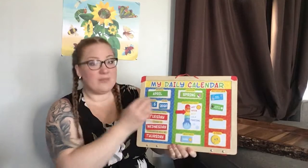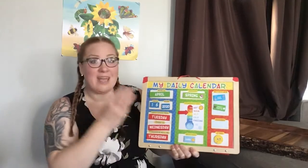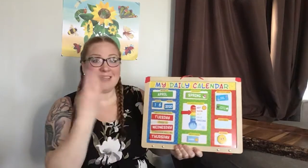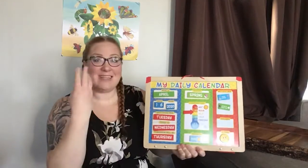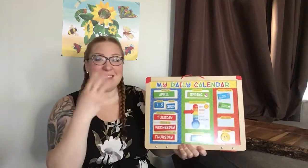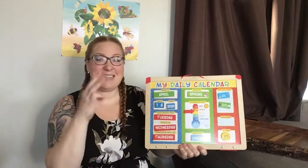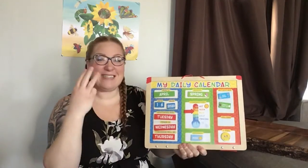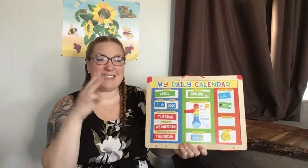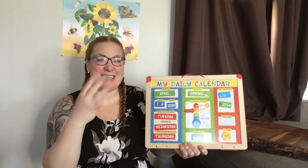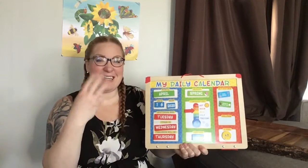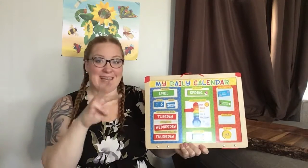the 16th.